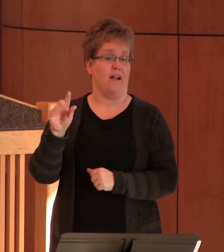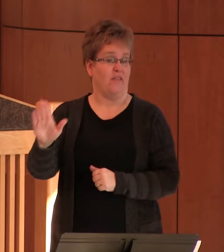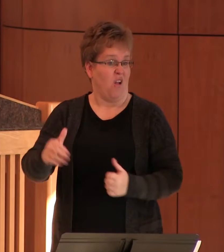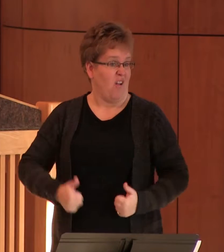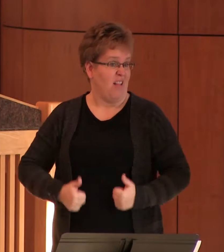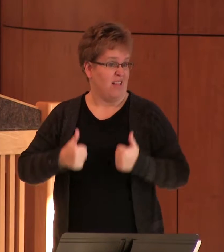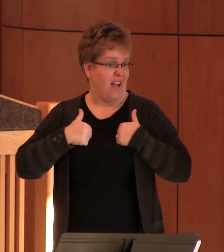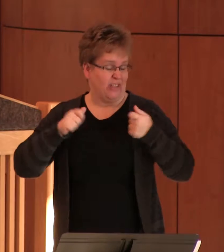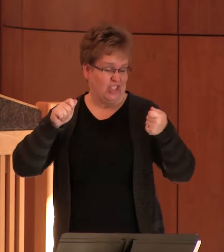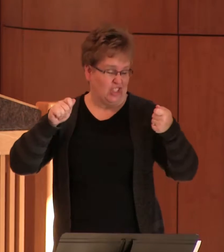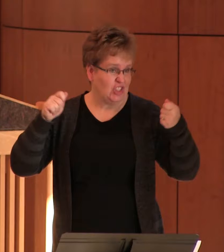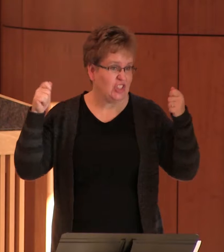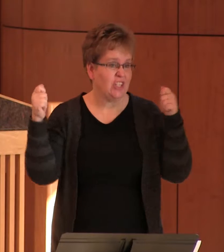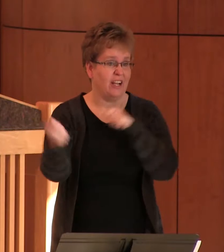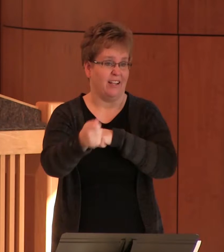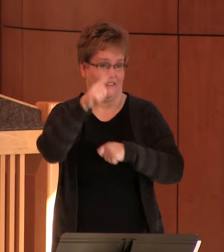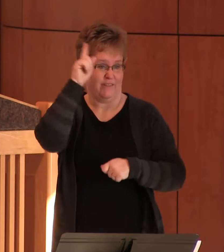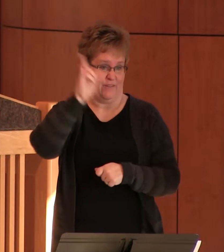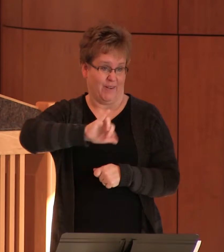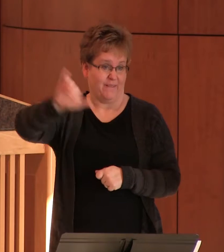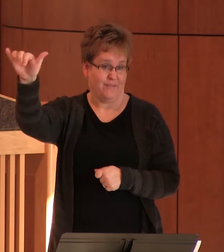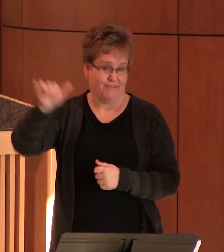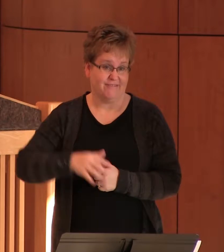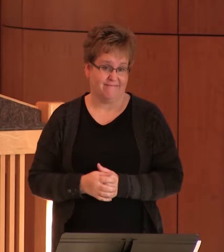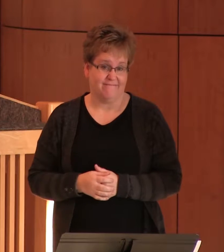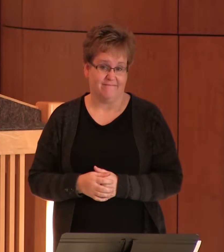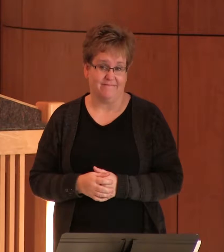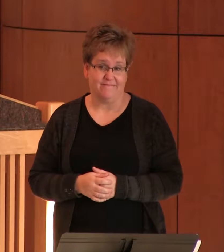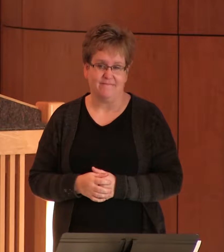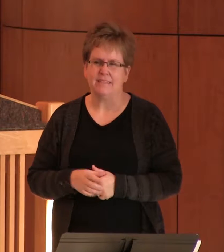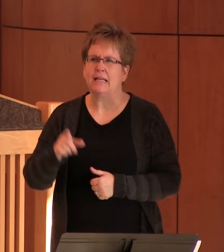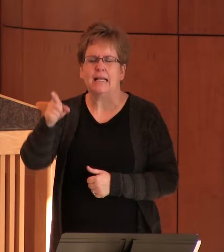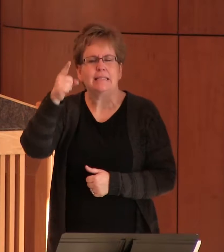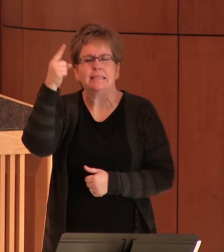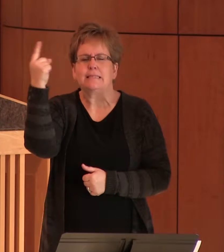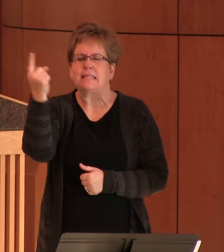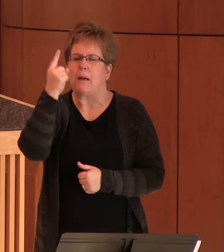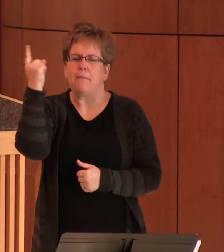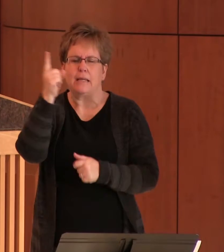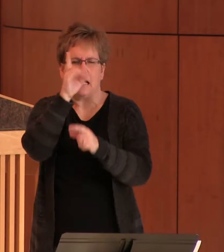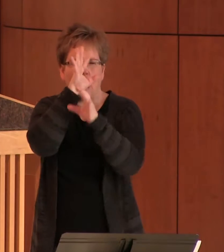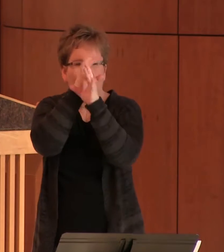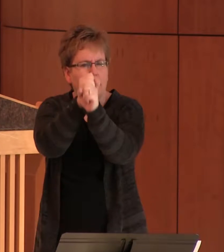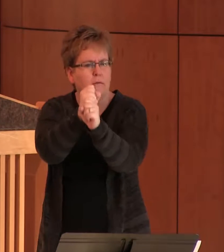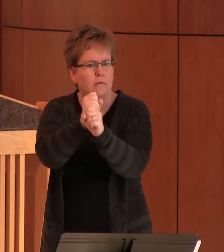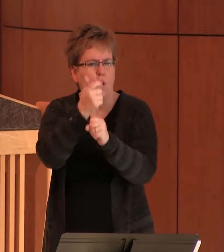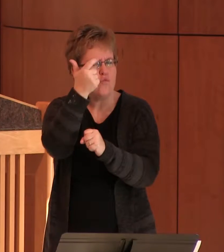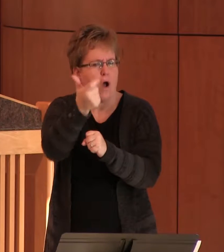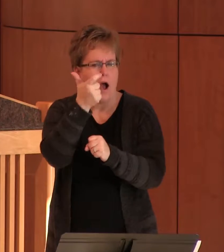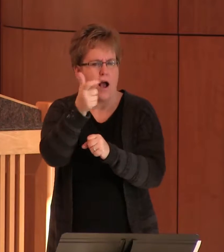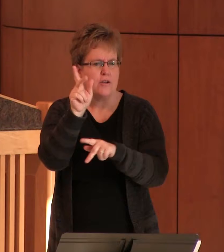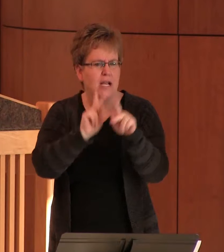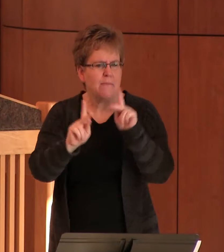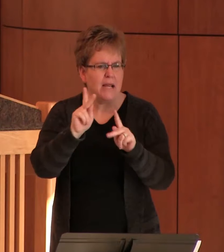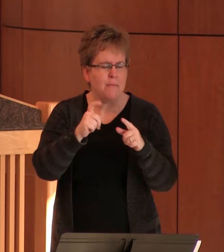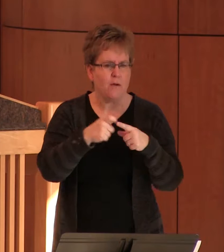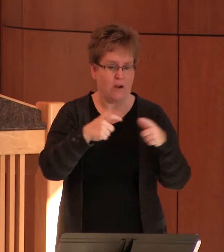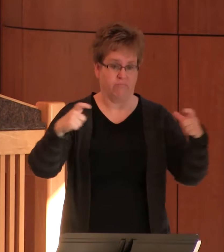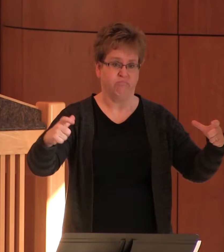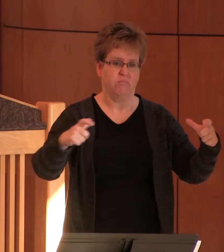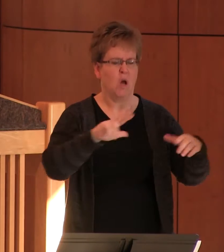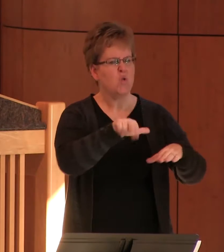is changed forever. There must be something captivating about watching people rise from